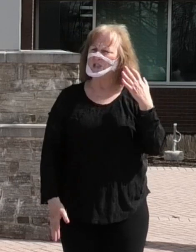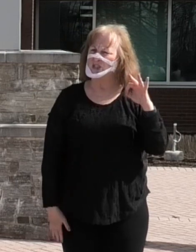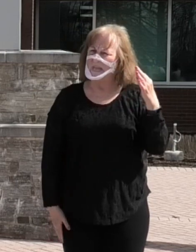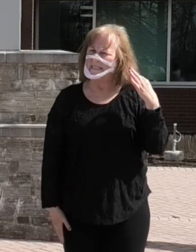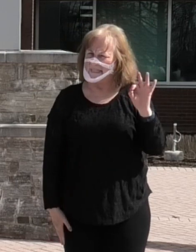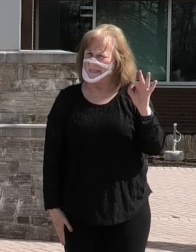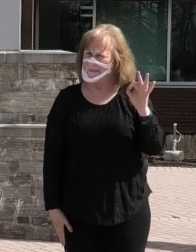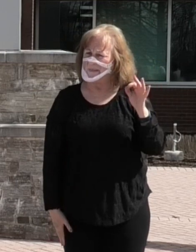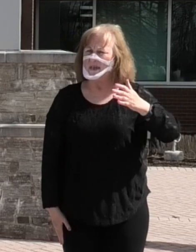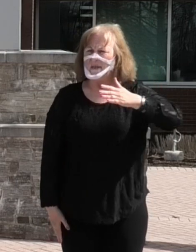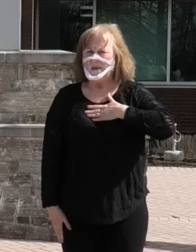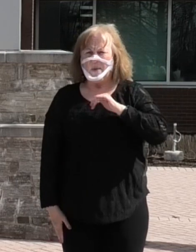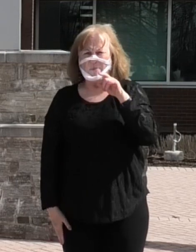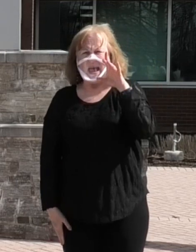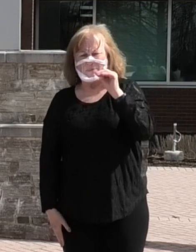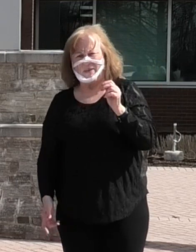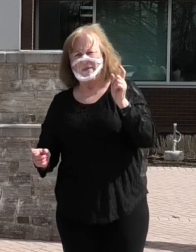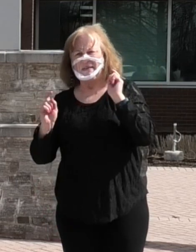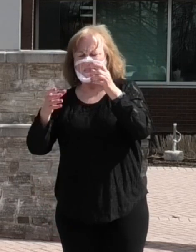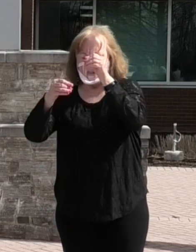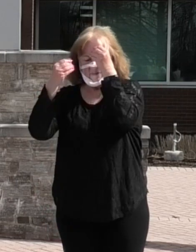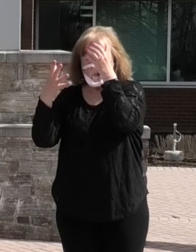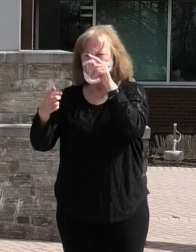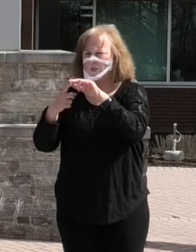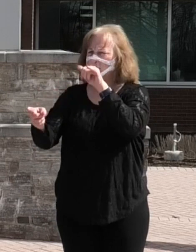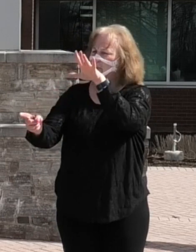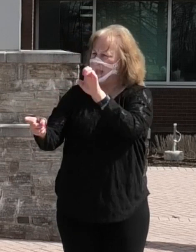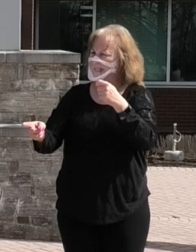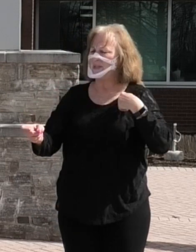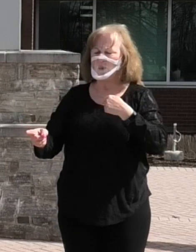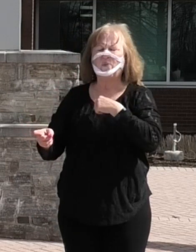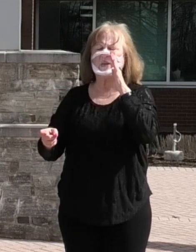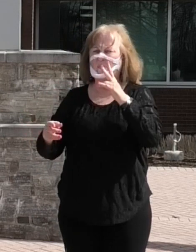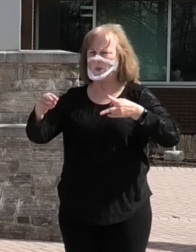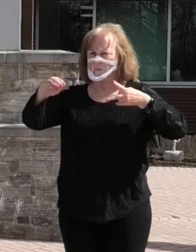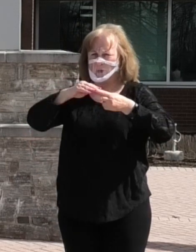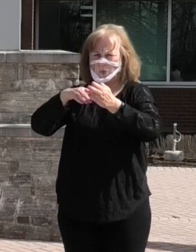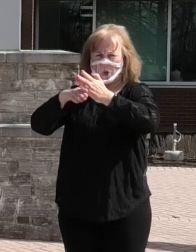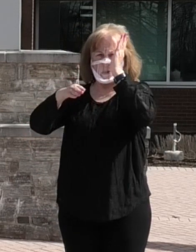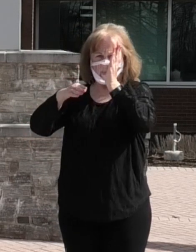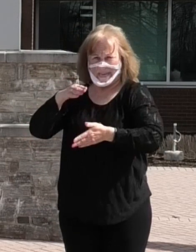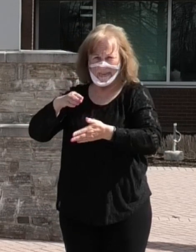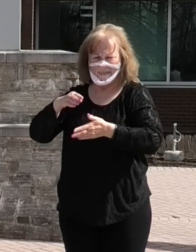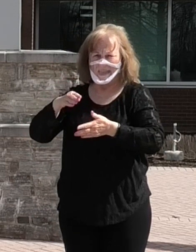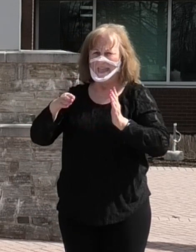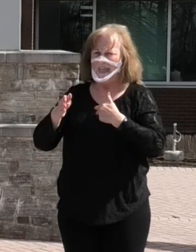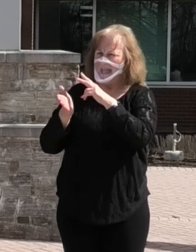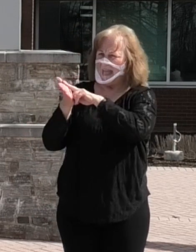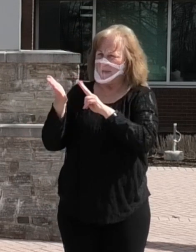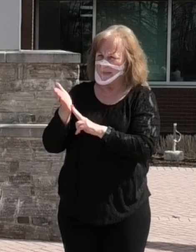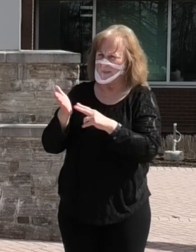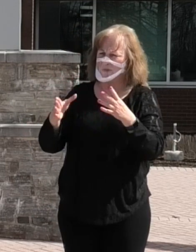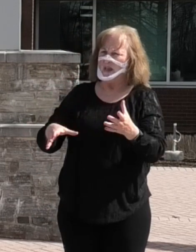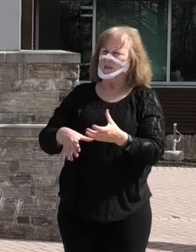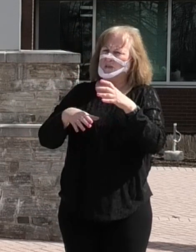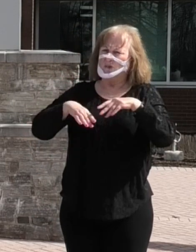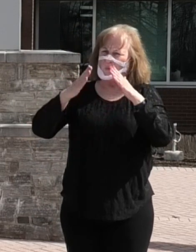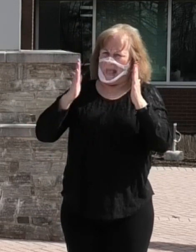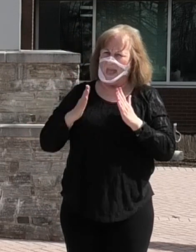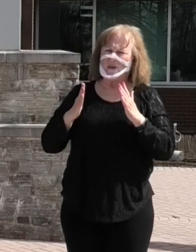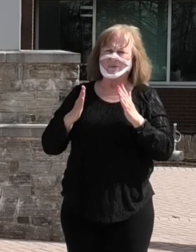19th, my administration gave notice to ICE that we will be terminating our contract to house federal